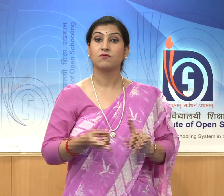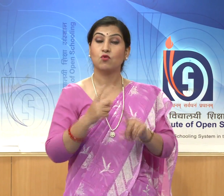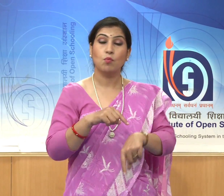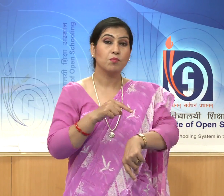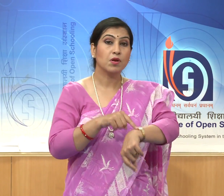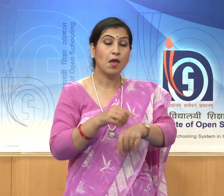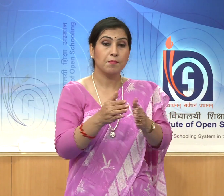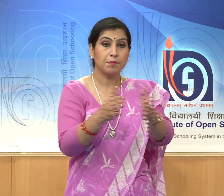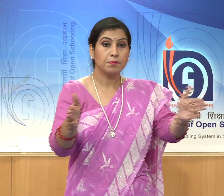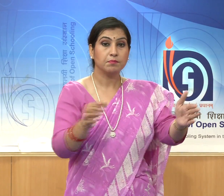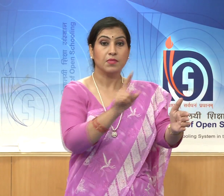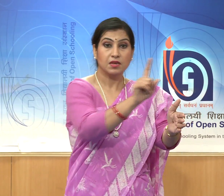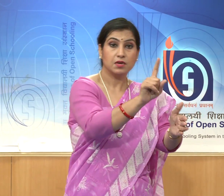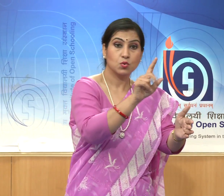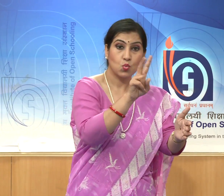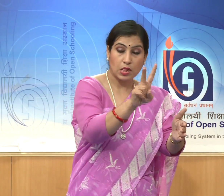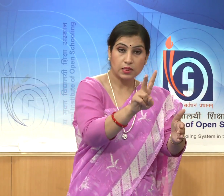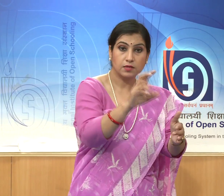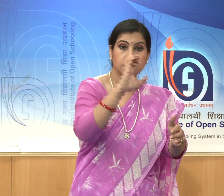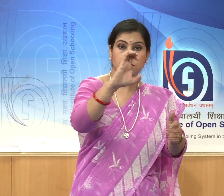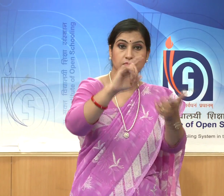from 12th century CE